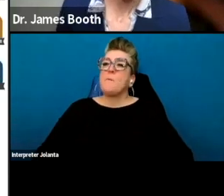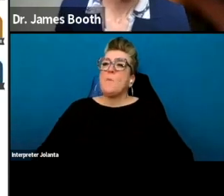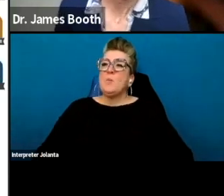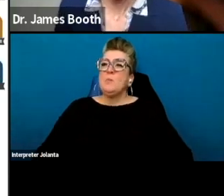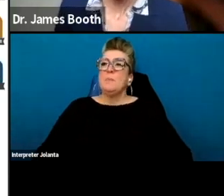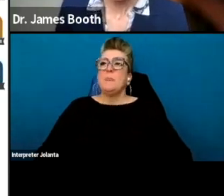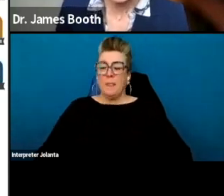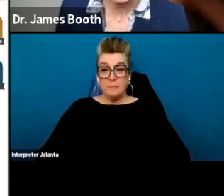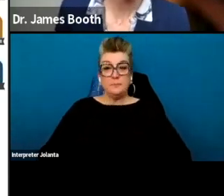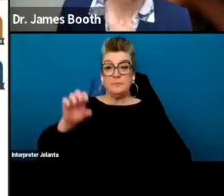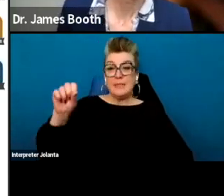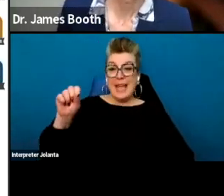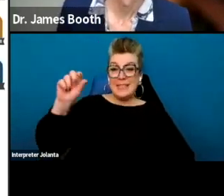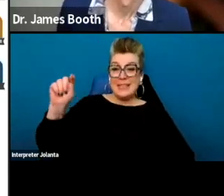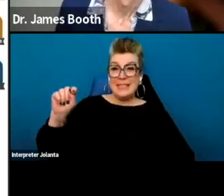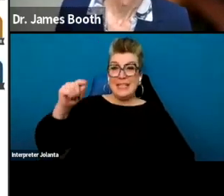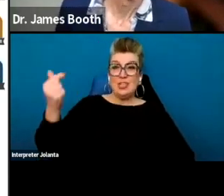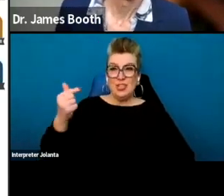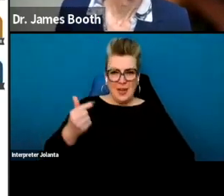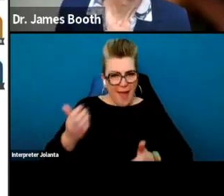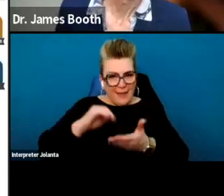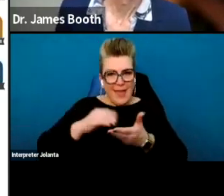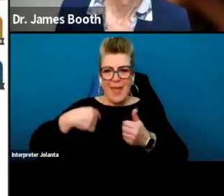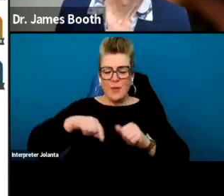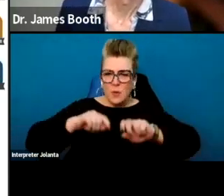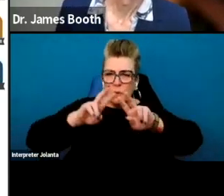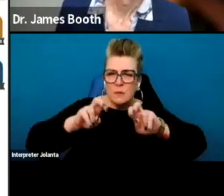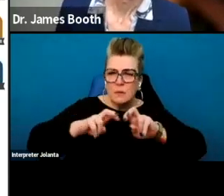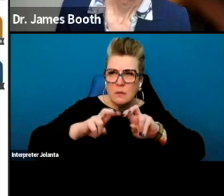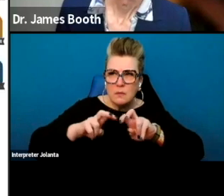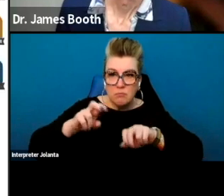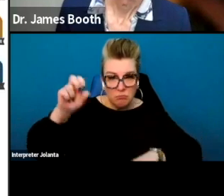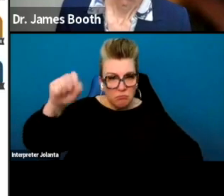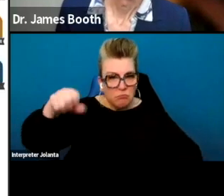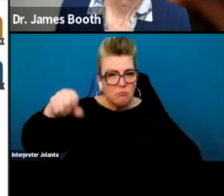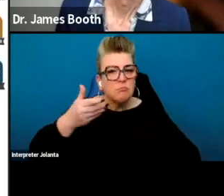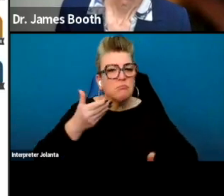temporal gyrus, and here we showed evidence for